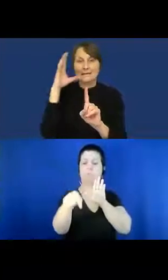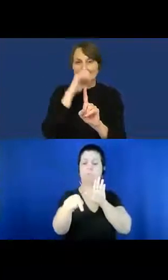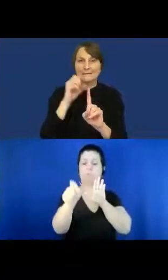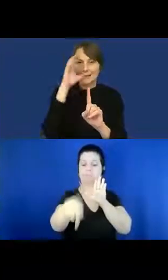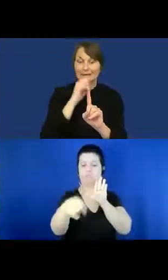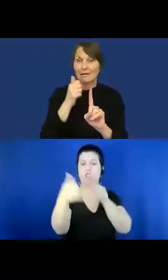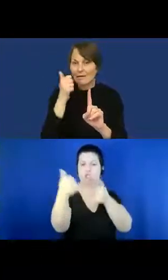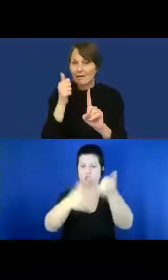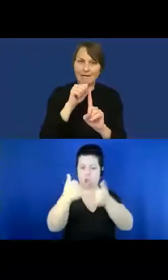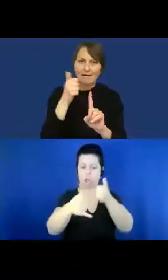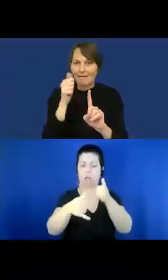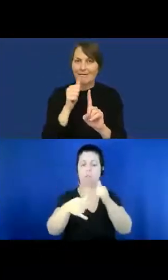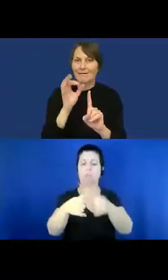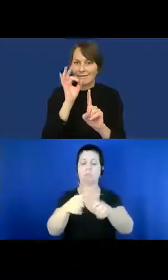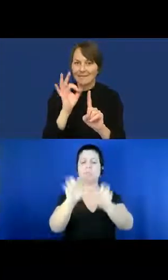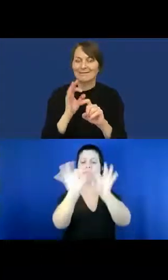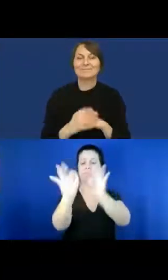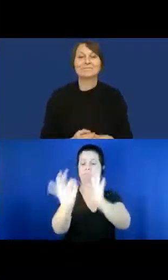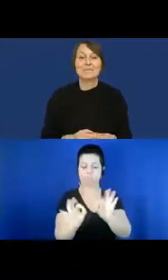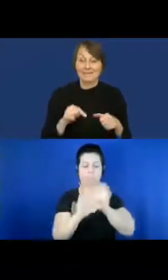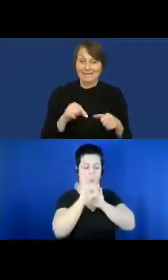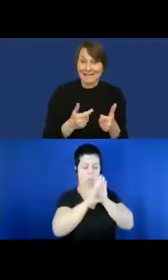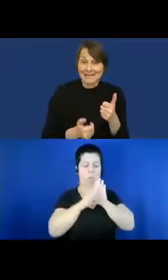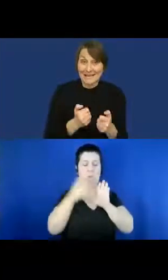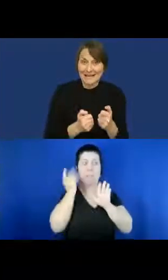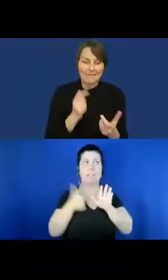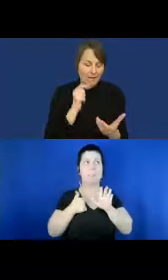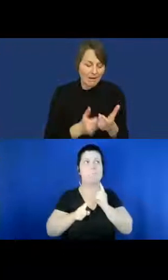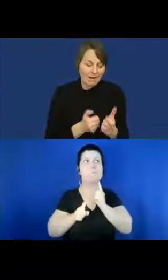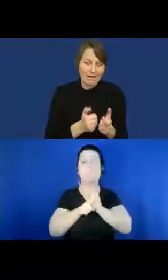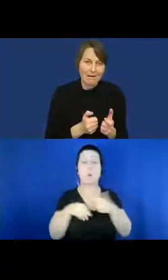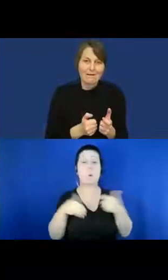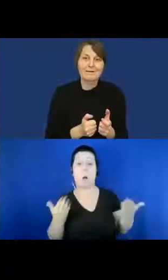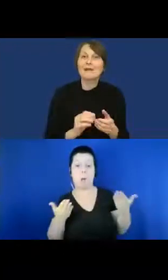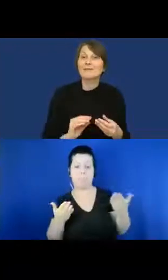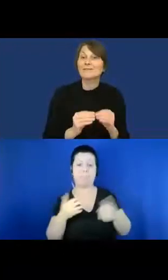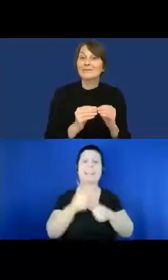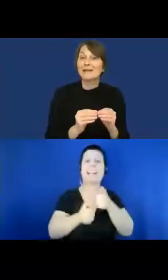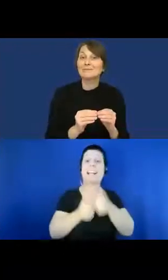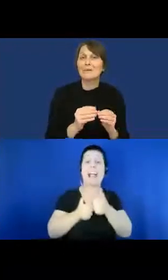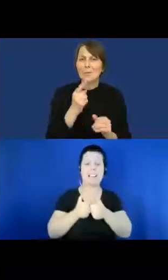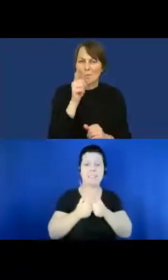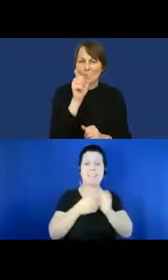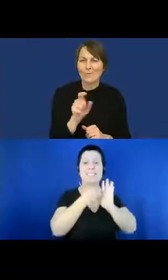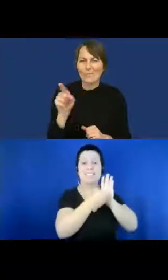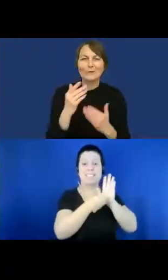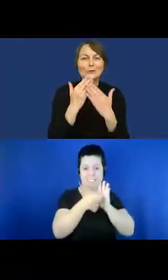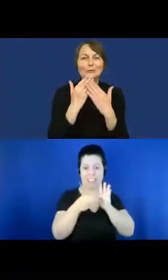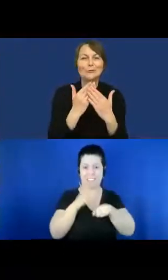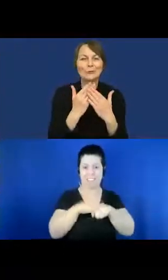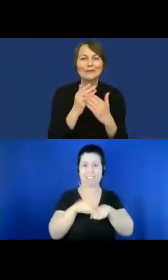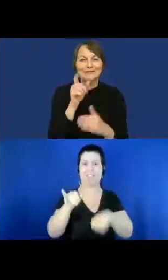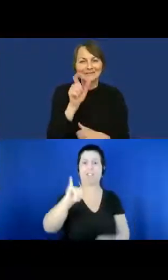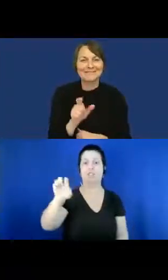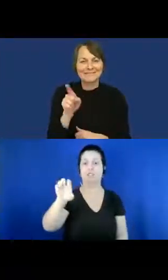So the game was designed and developed by a student called Jessica Vuik,